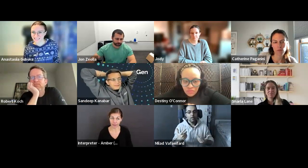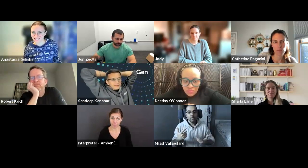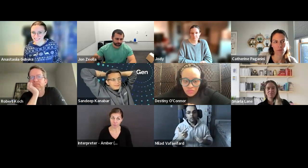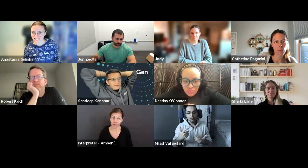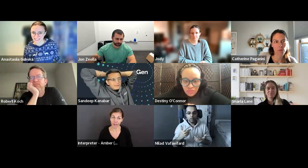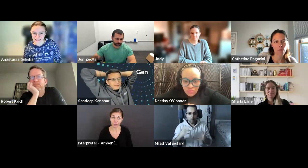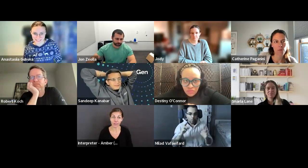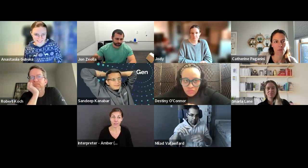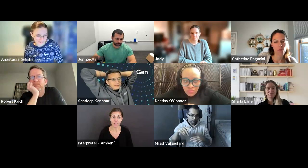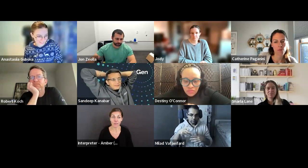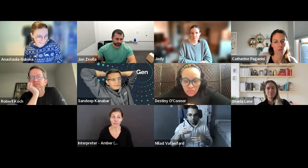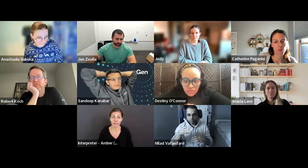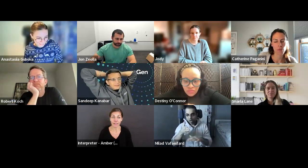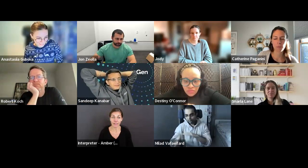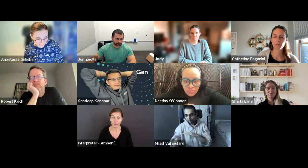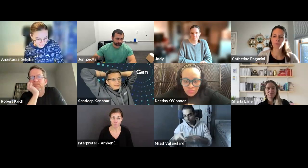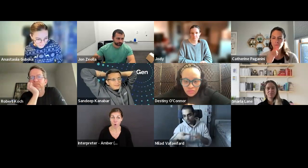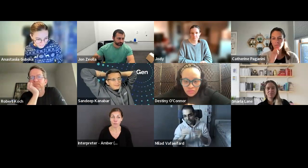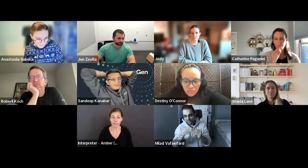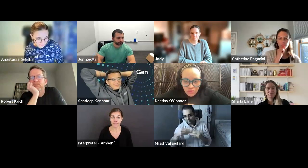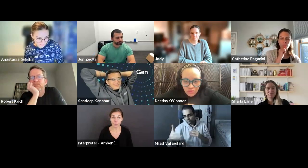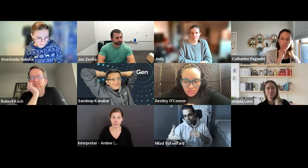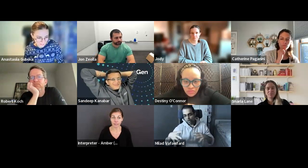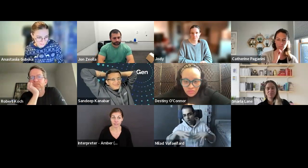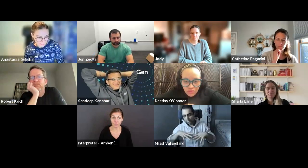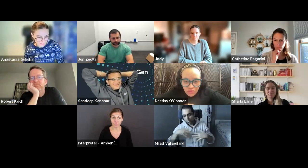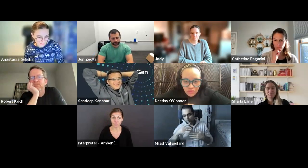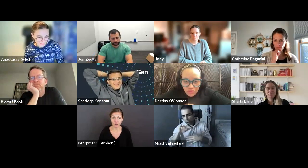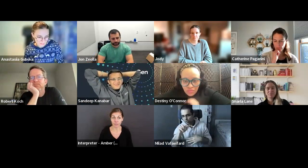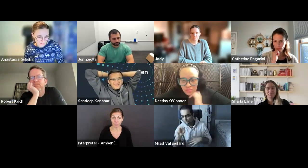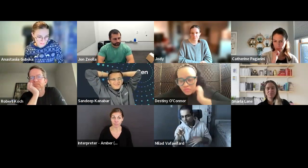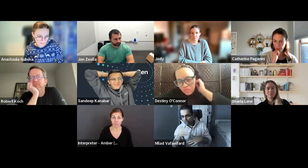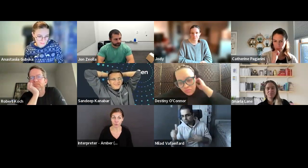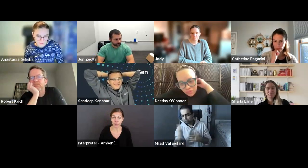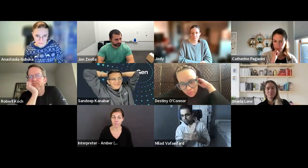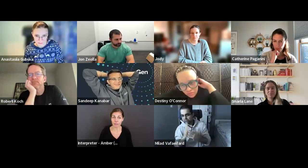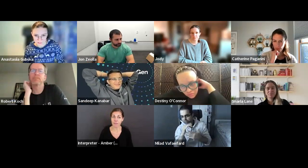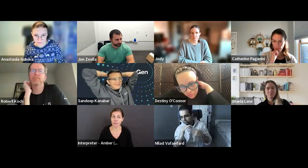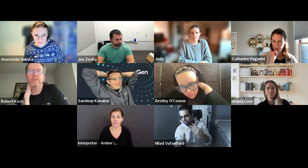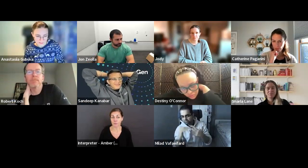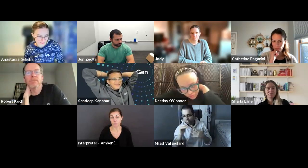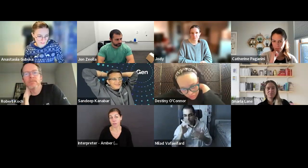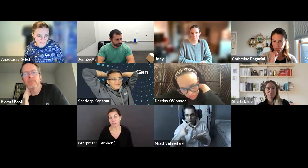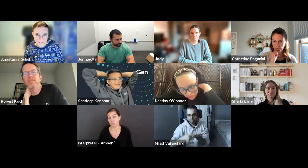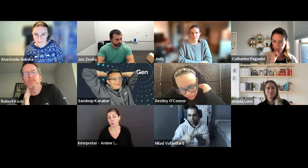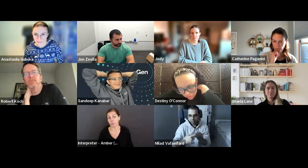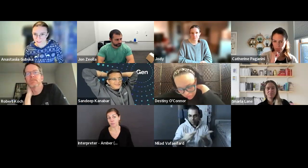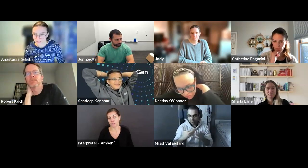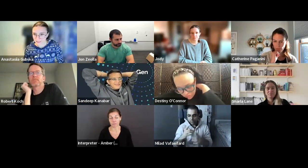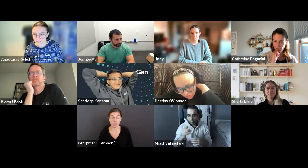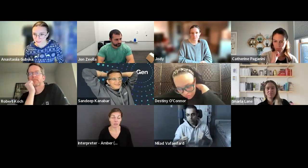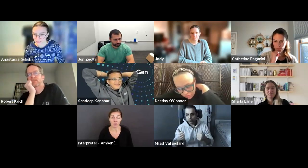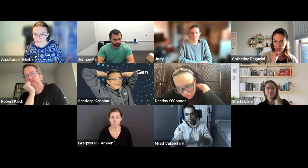at the same hotel. I'm hoping that we can do that. Maybe we